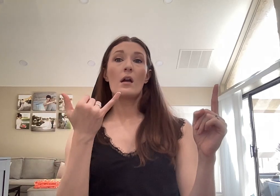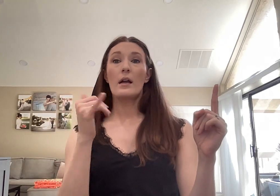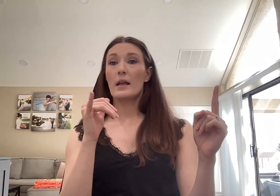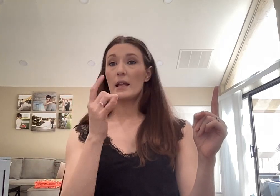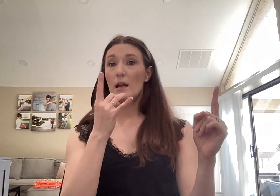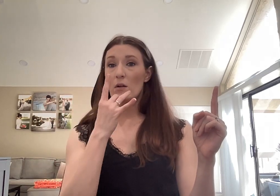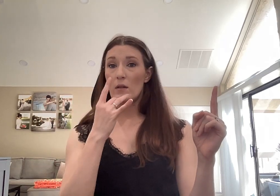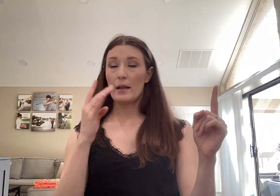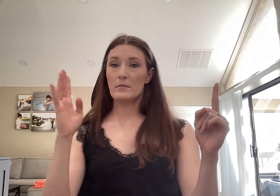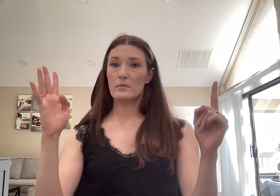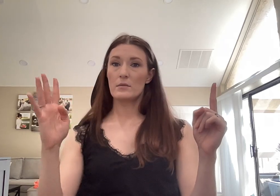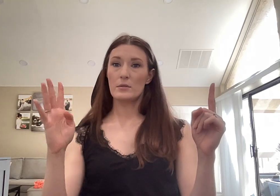yellow light,